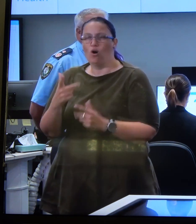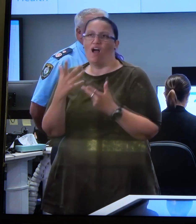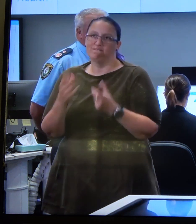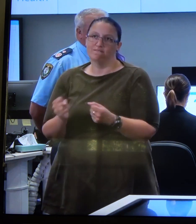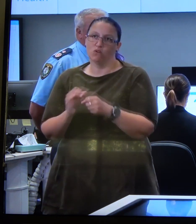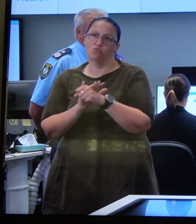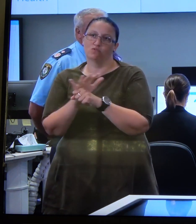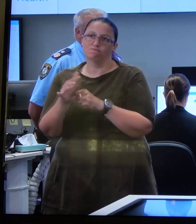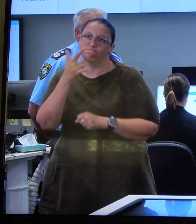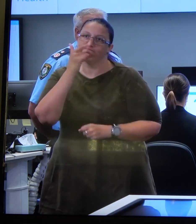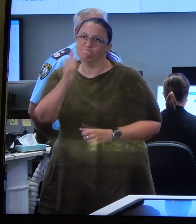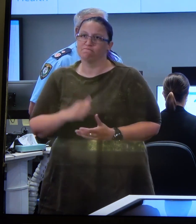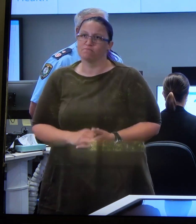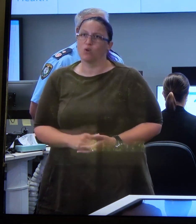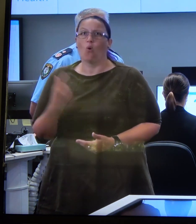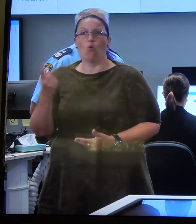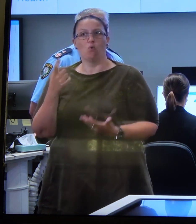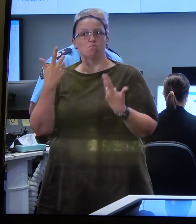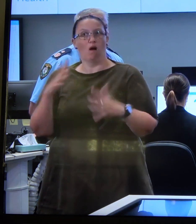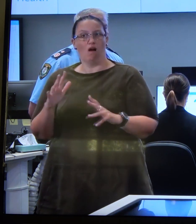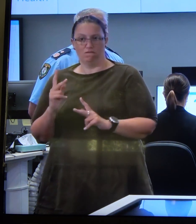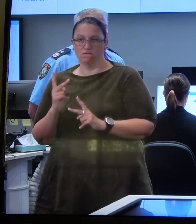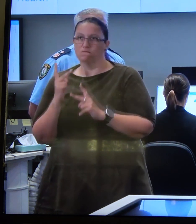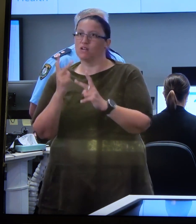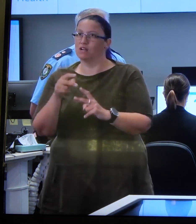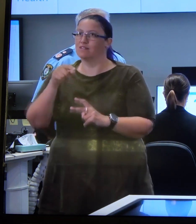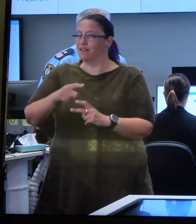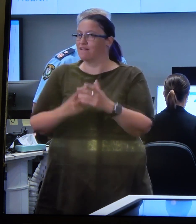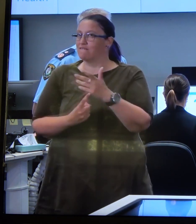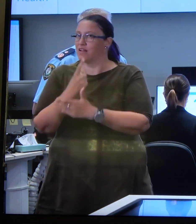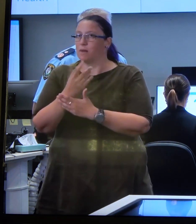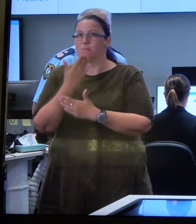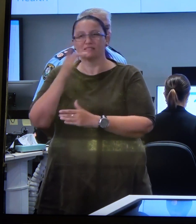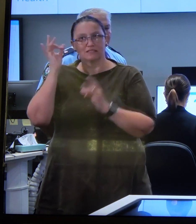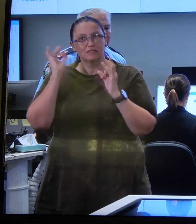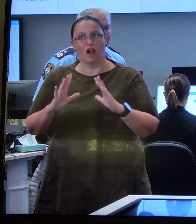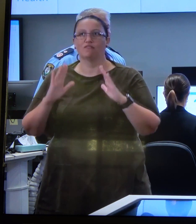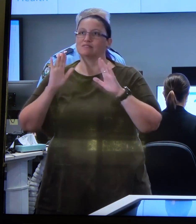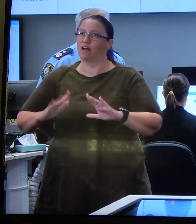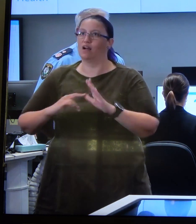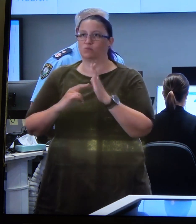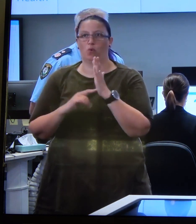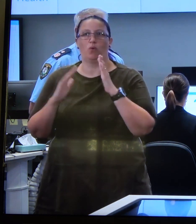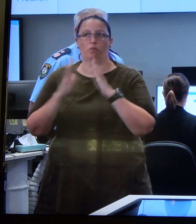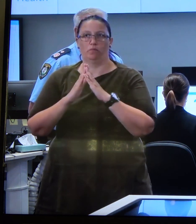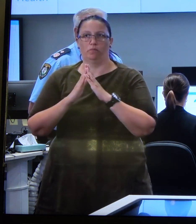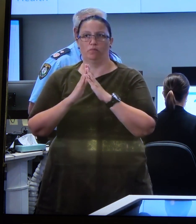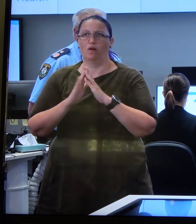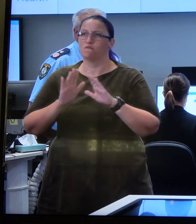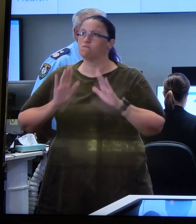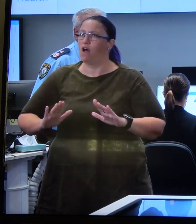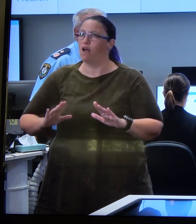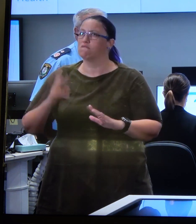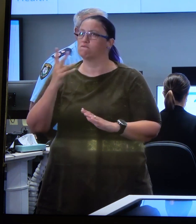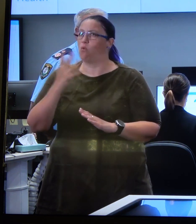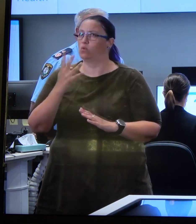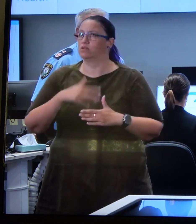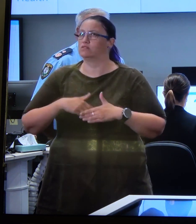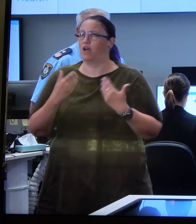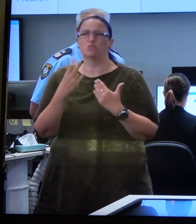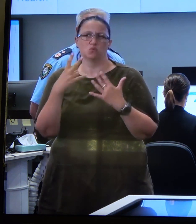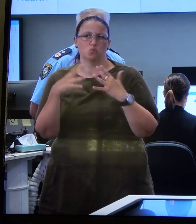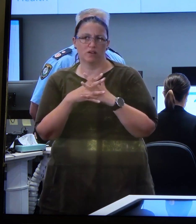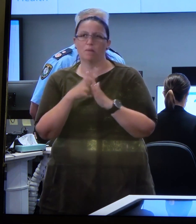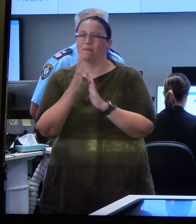and we ask that any attendees immediately self-isolate themselves for 14 days. So that will be